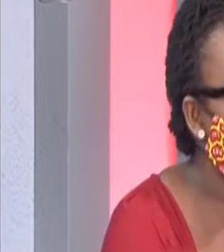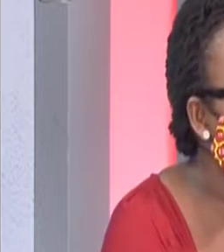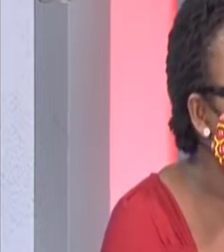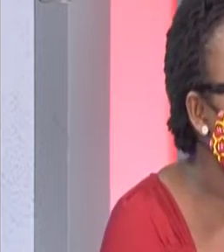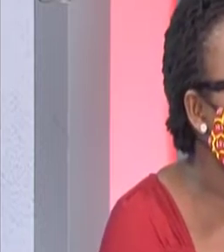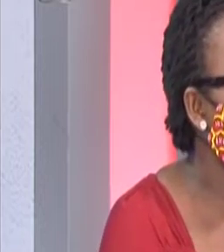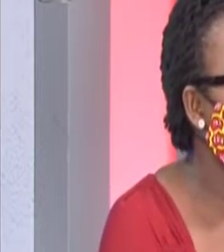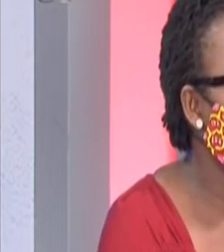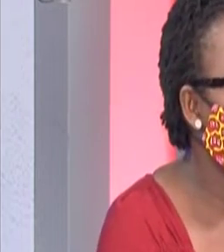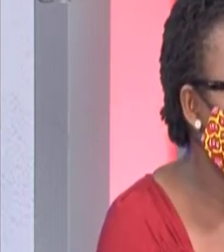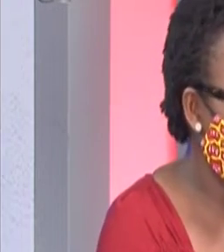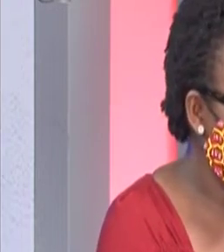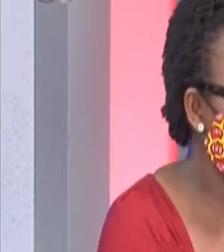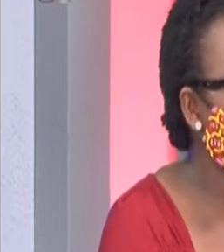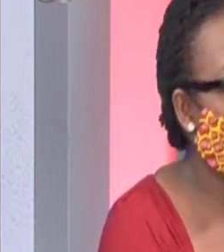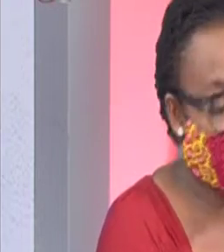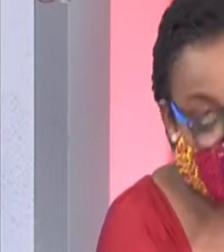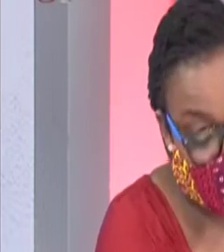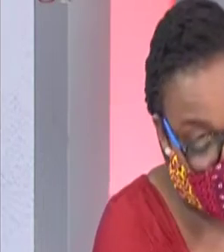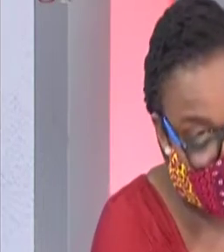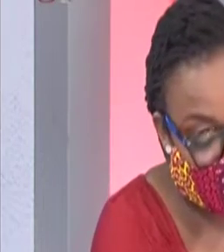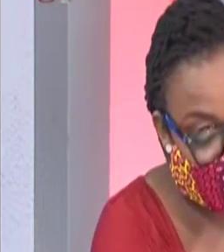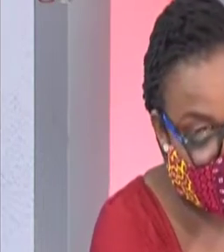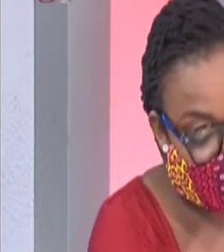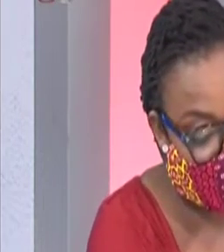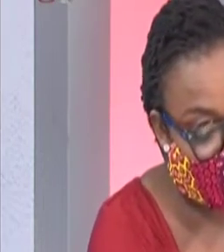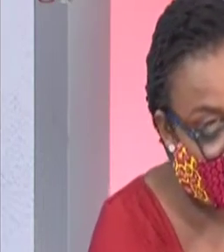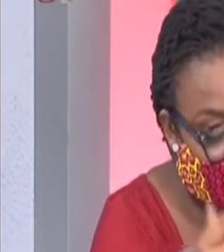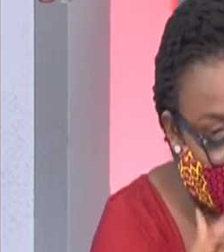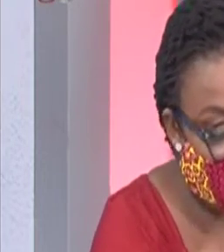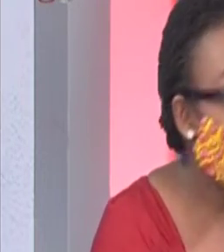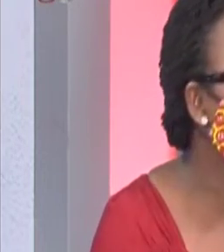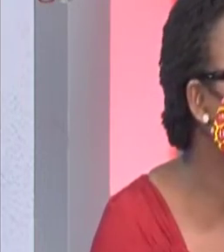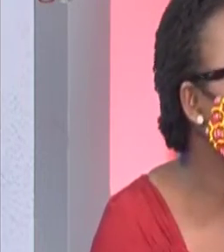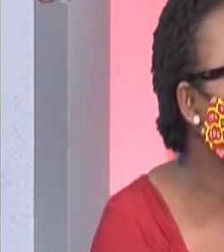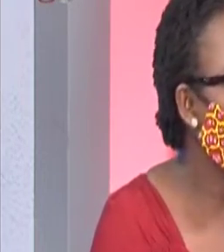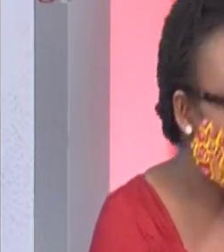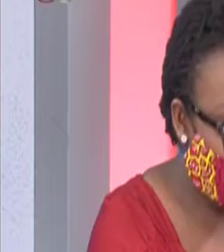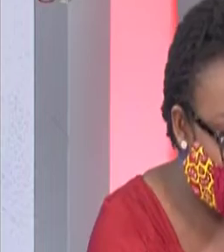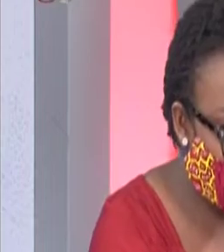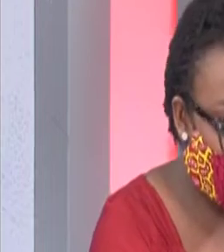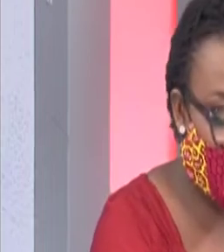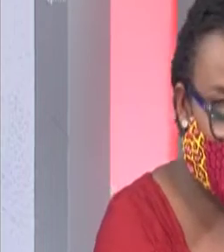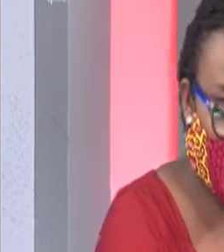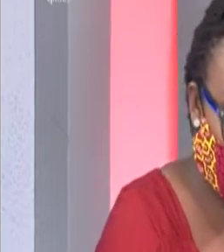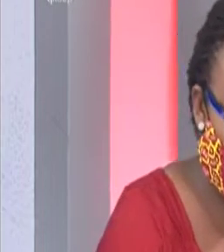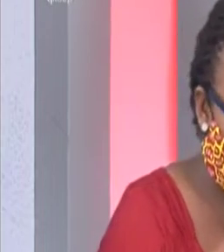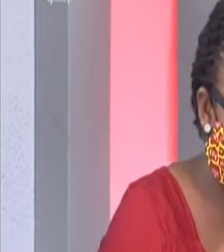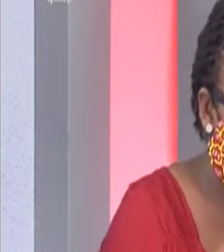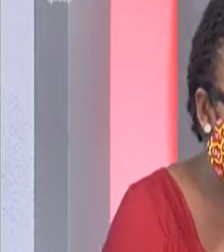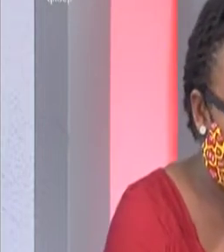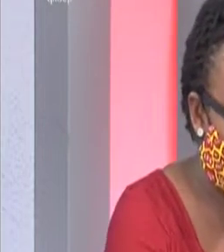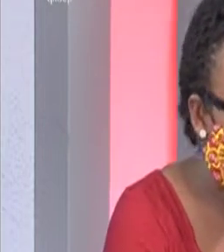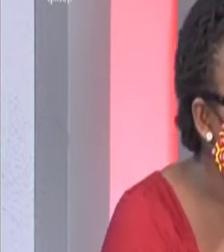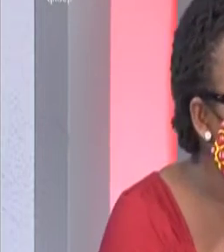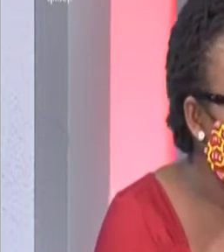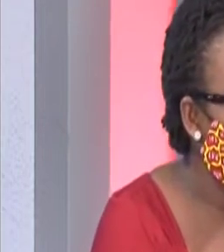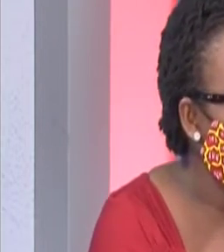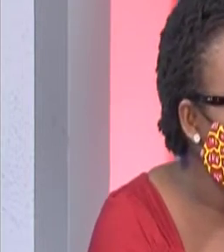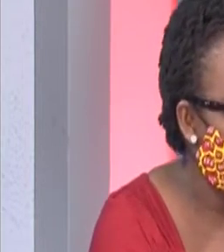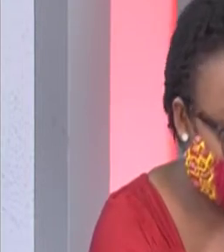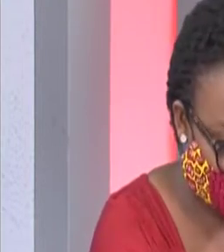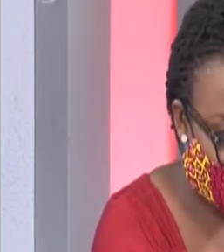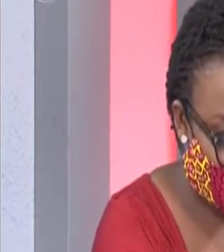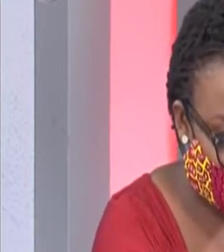people have called for prosecution. There have been questions as to what is being done, who is being punished, have they arrested, but we have an update